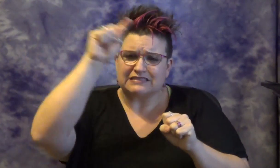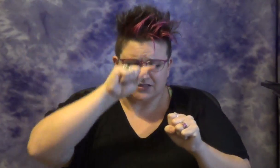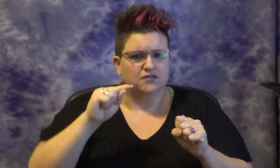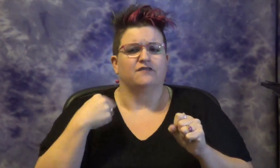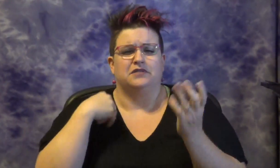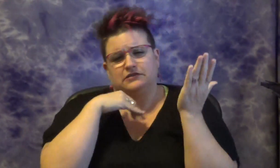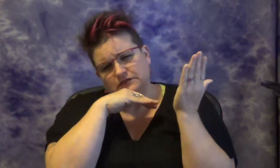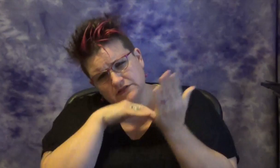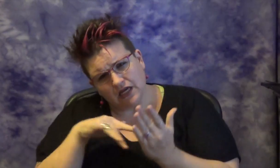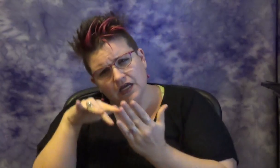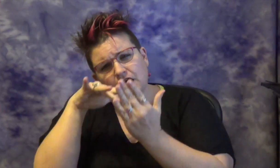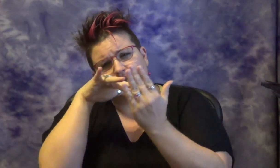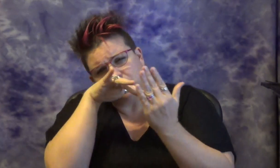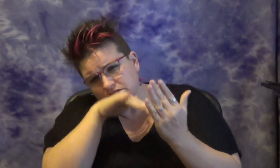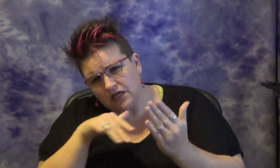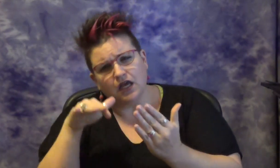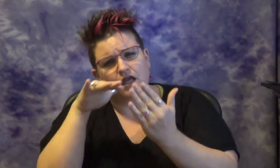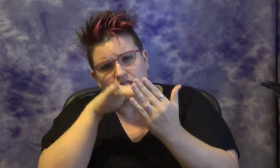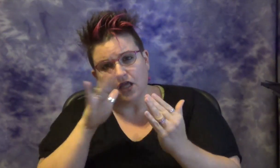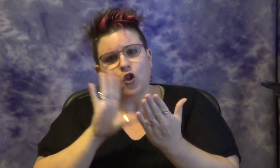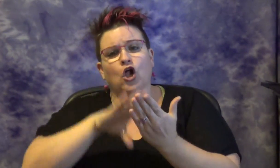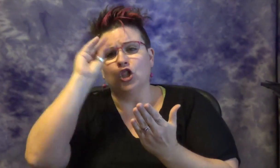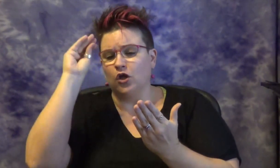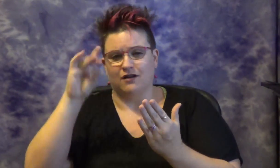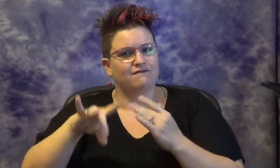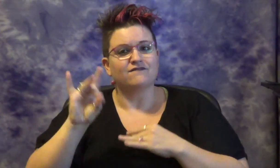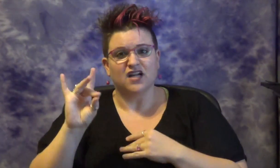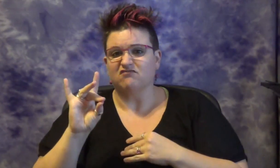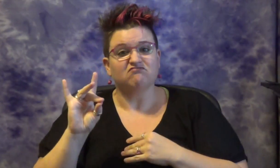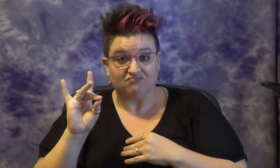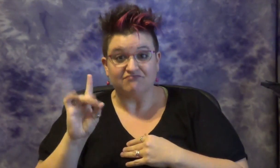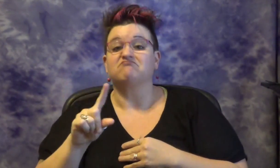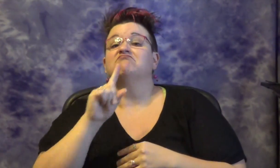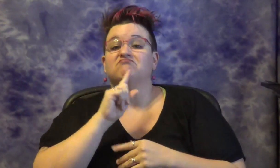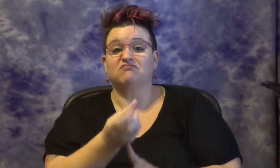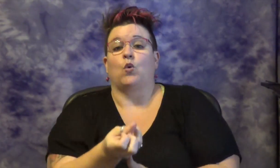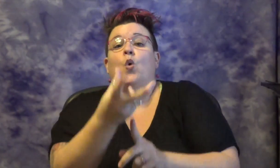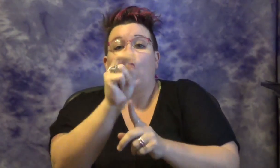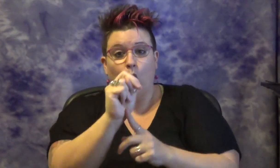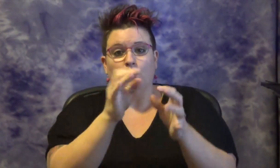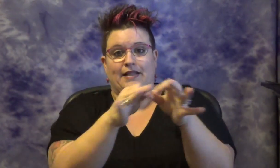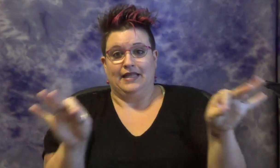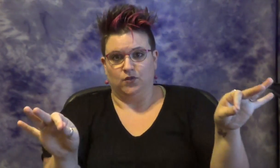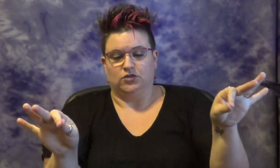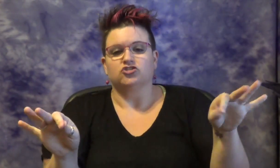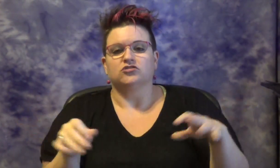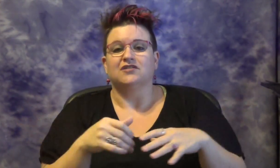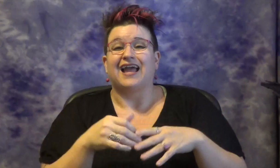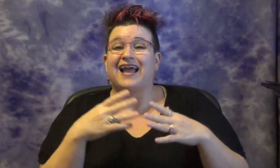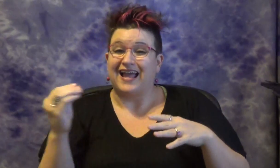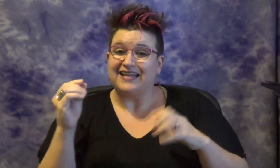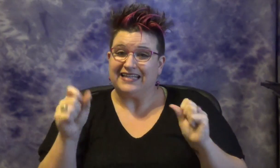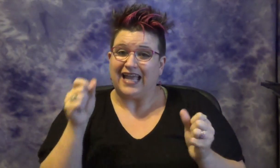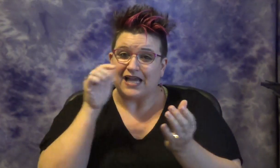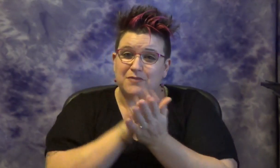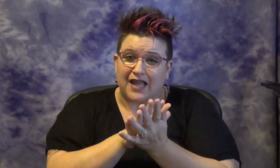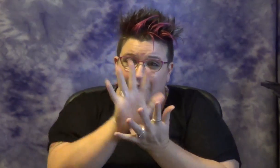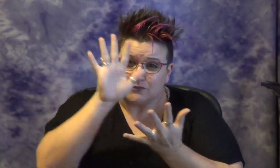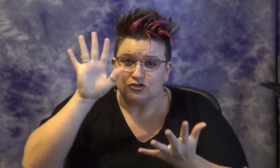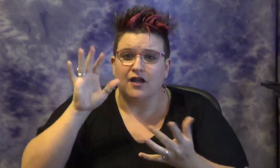to back it up from many linguists who have studied for years upon years, actually saying that ASL